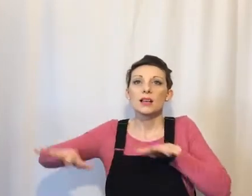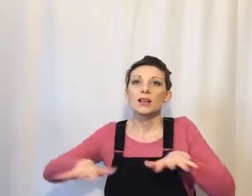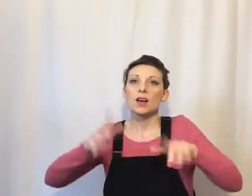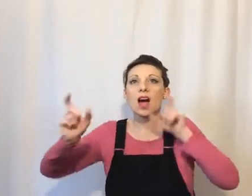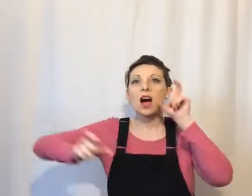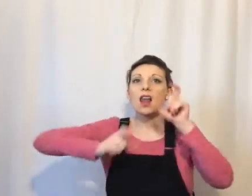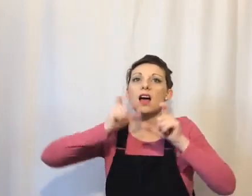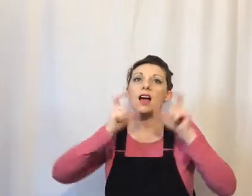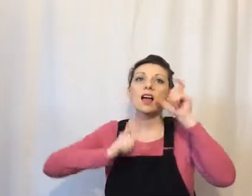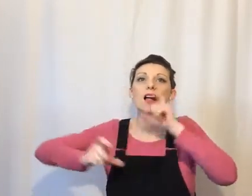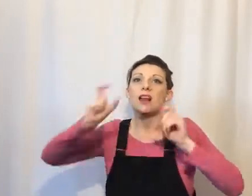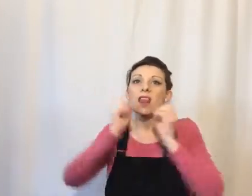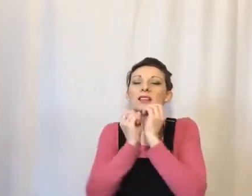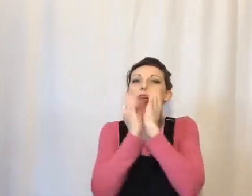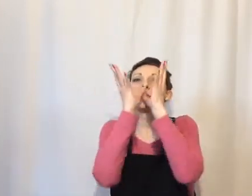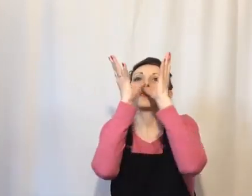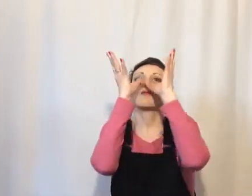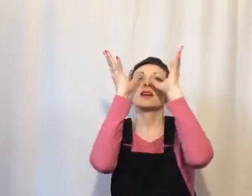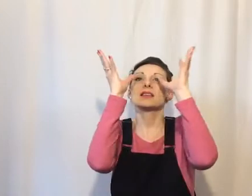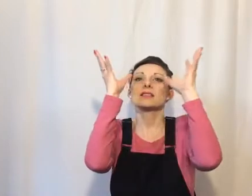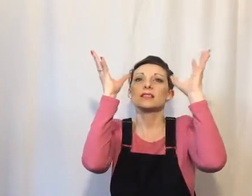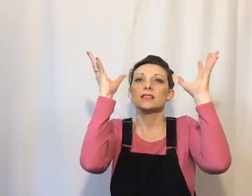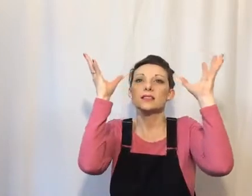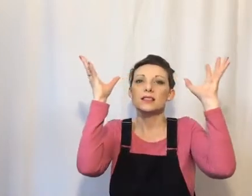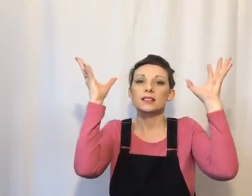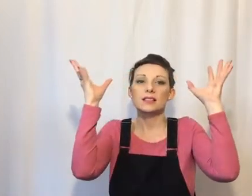While color lights up your face.